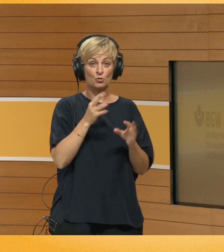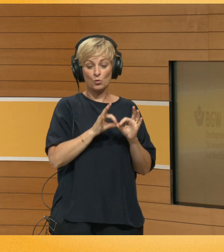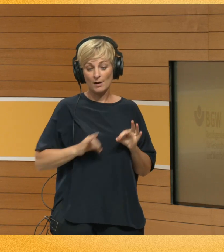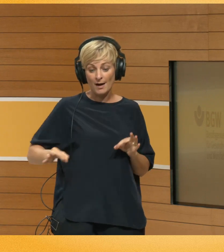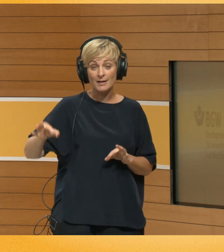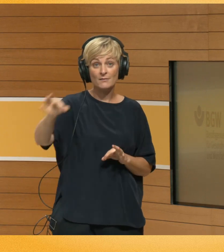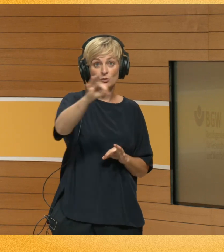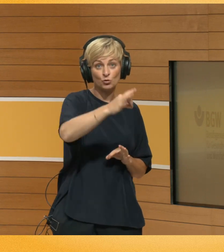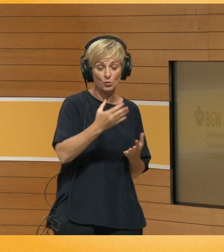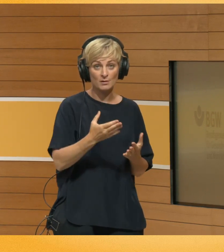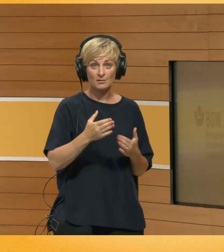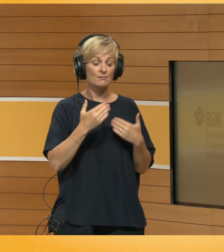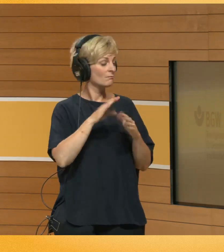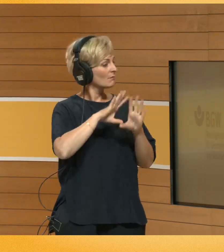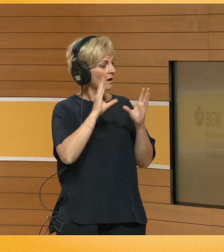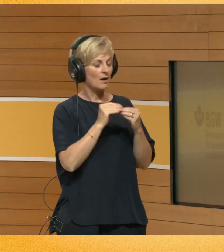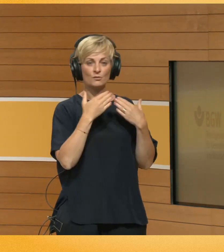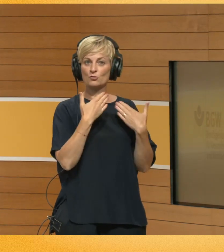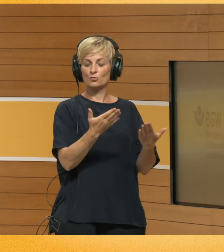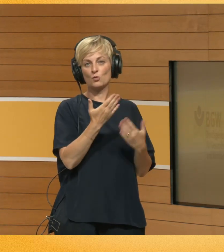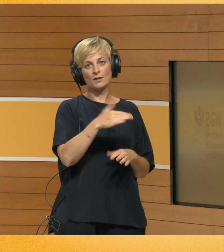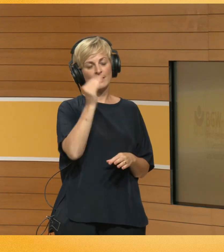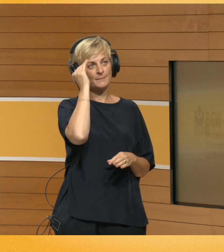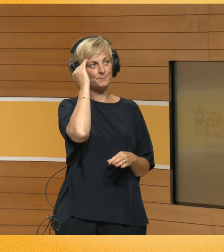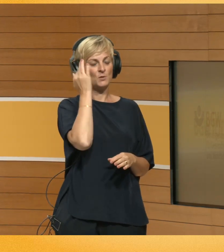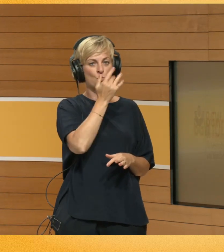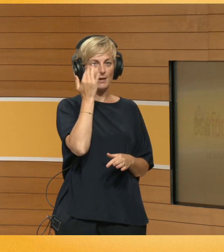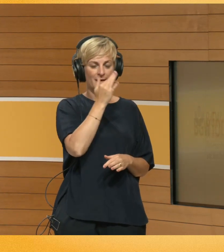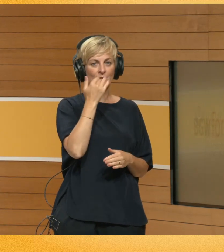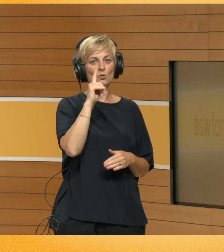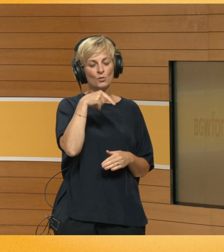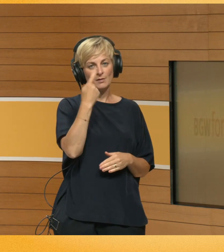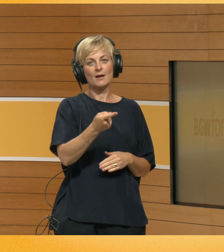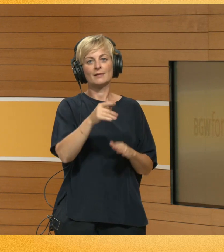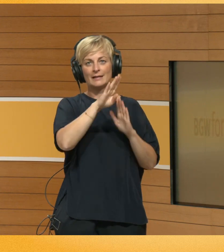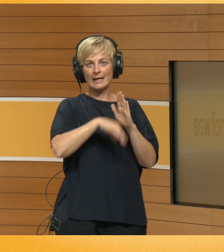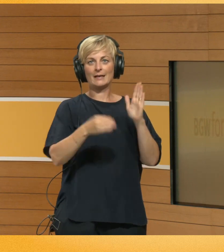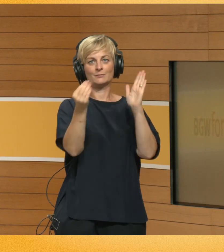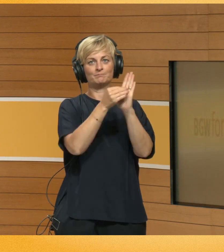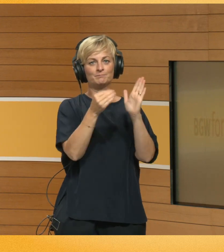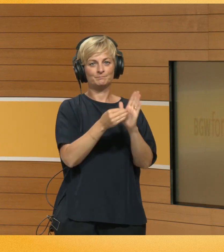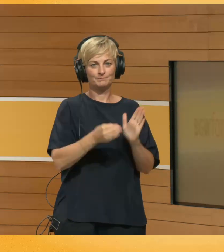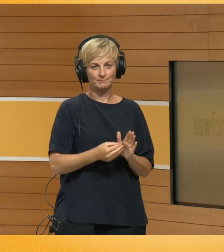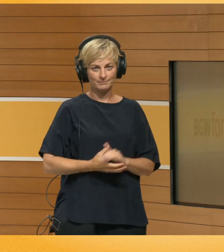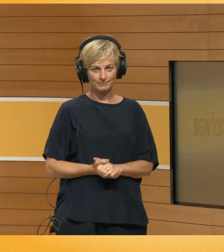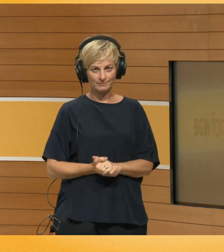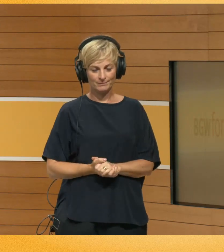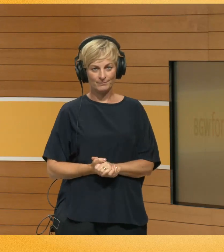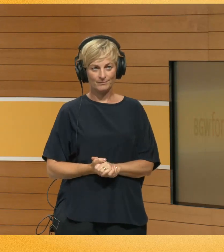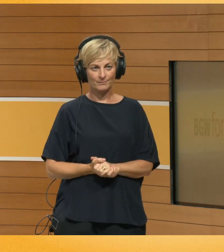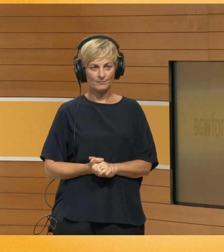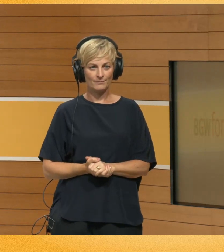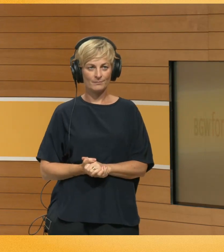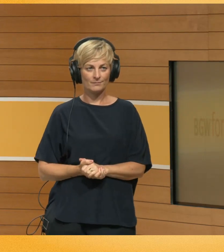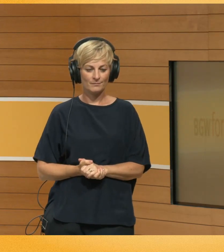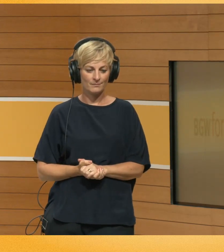recommendations. One of the biggest contributions of the guidelines that are going to come out it's basically